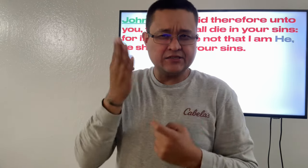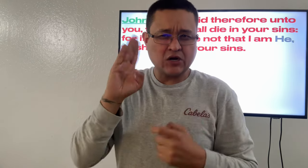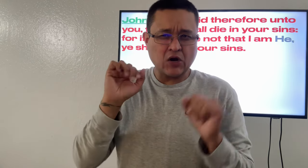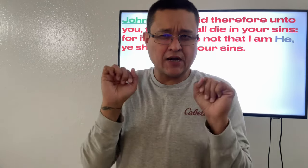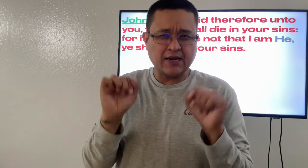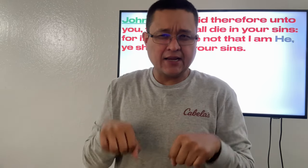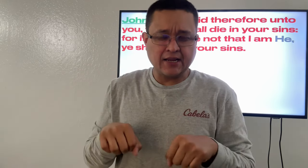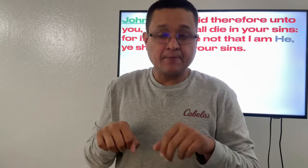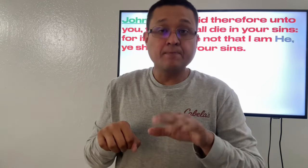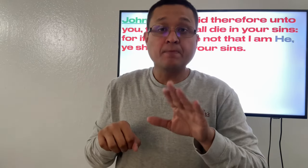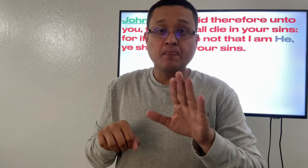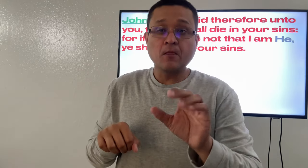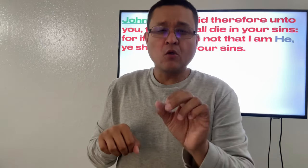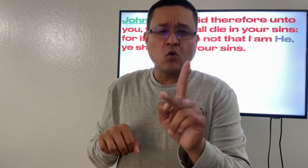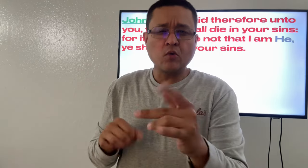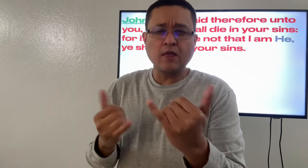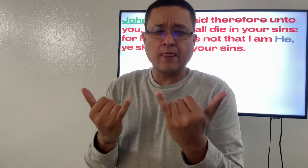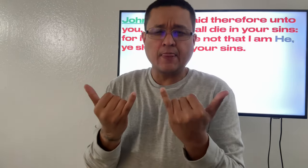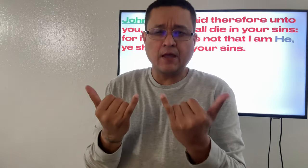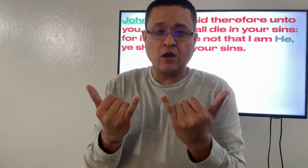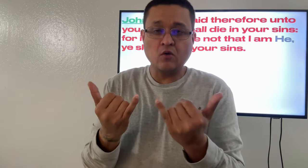We turn to him because he can. He can remove our sin for us.